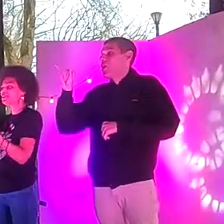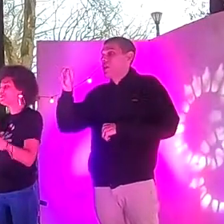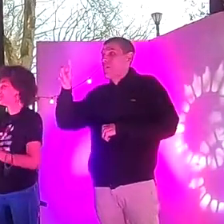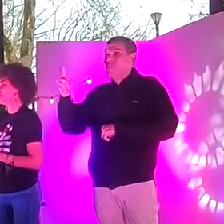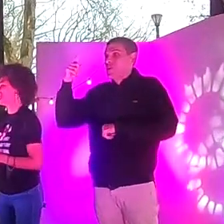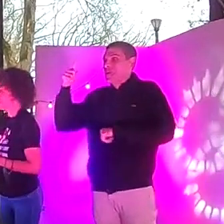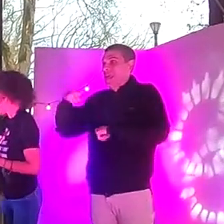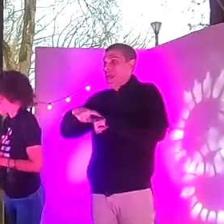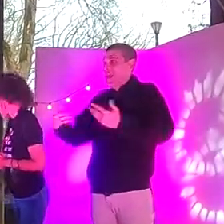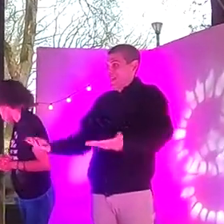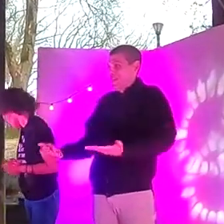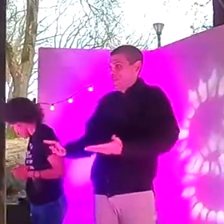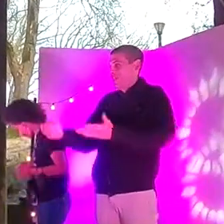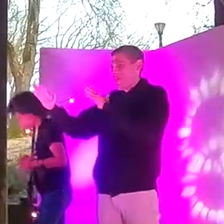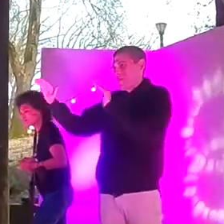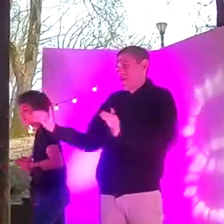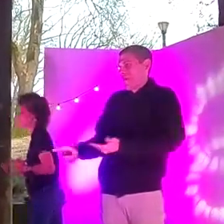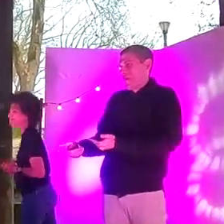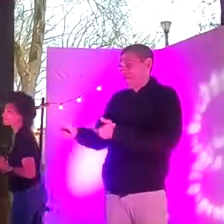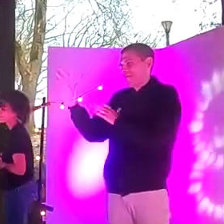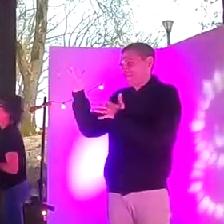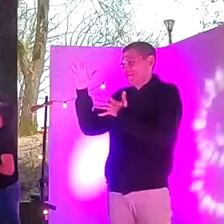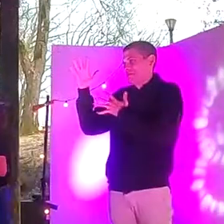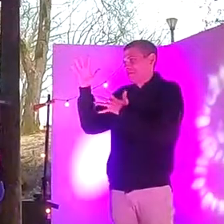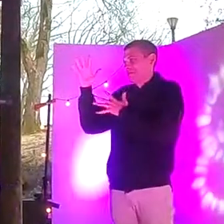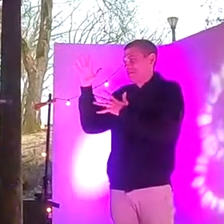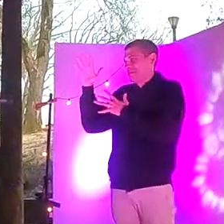their magic to the stage.